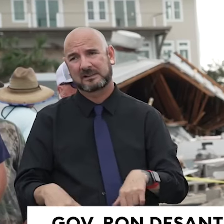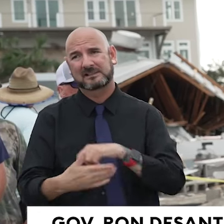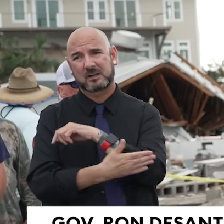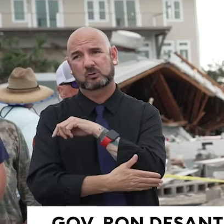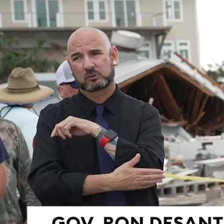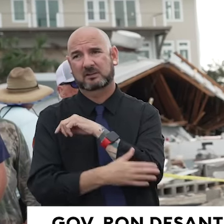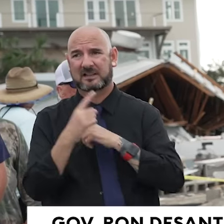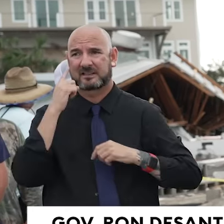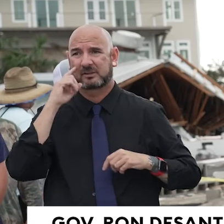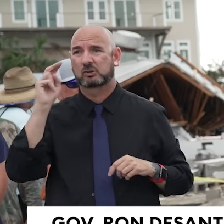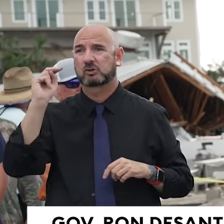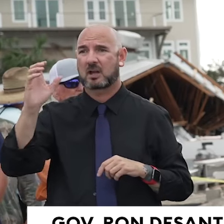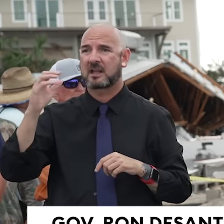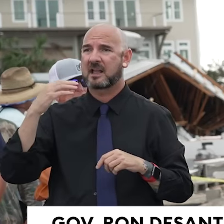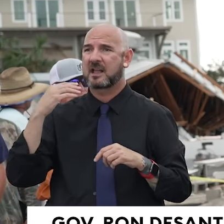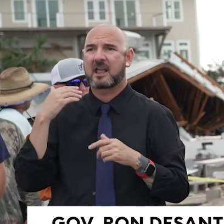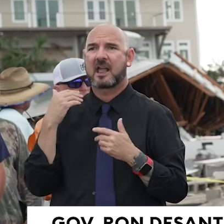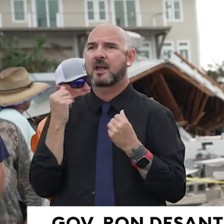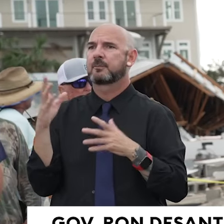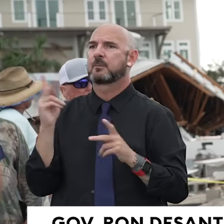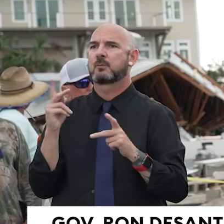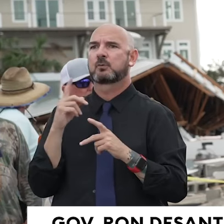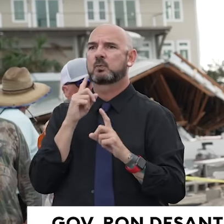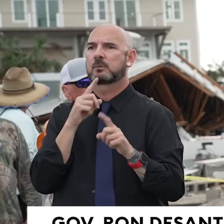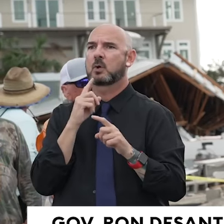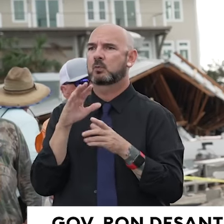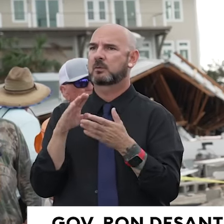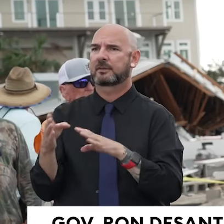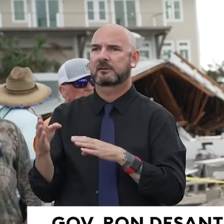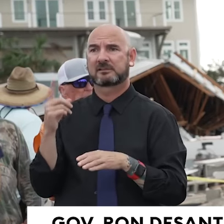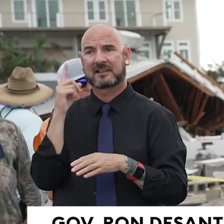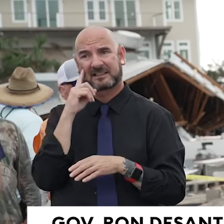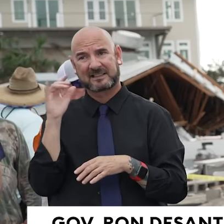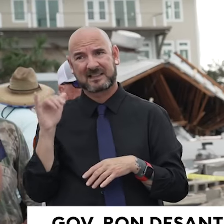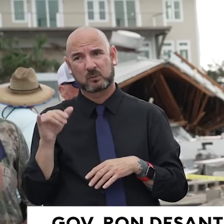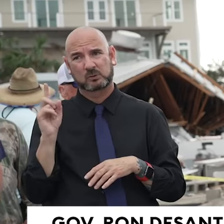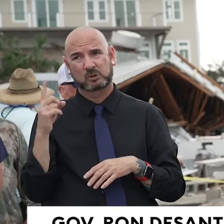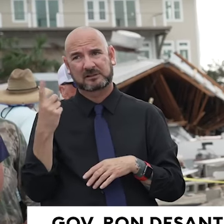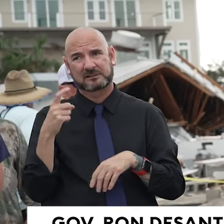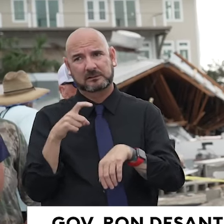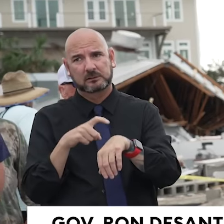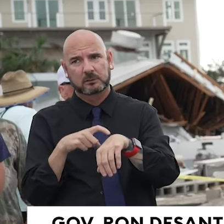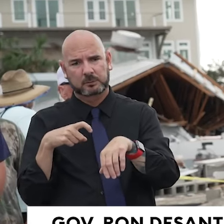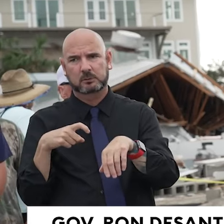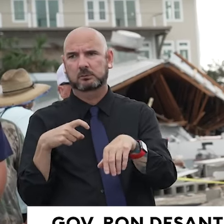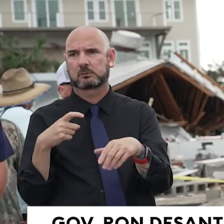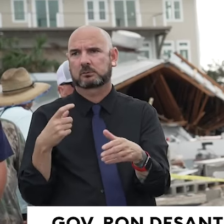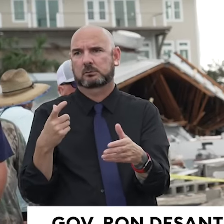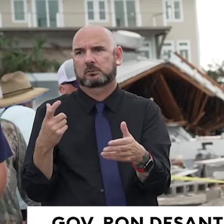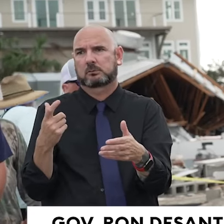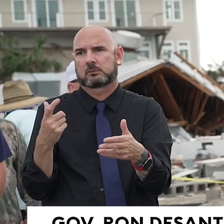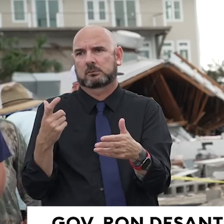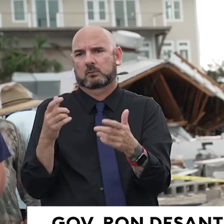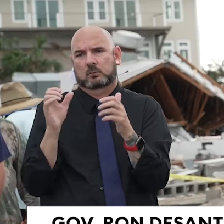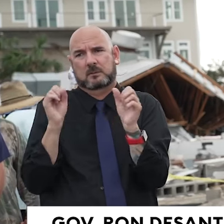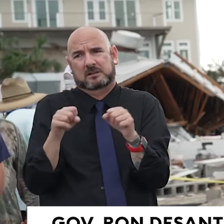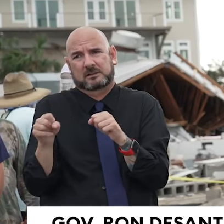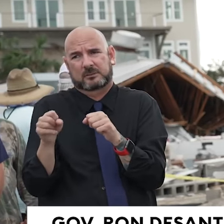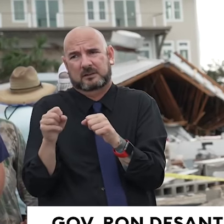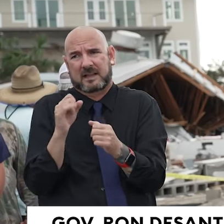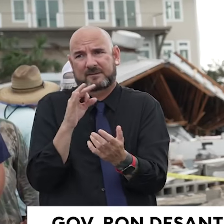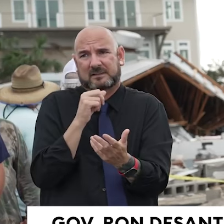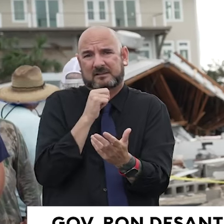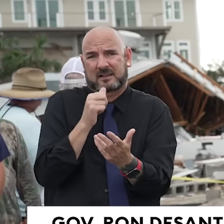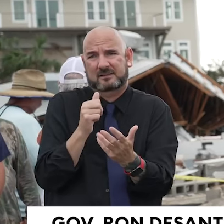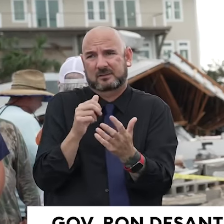reported, I think that's probably just scratching the surface of what's possible if we don't get people in there and get them out to safety.